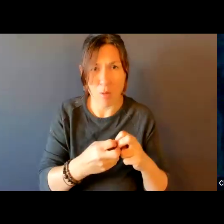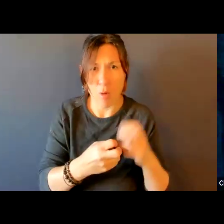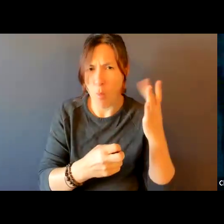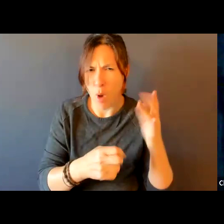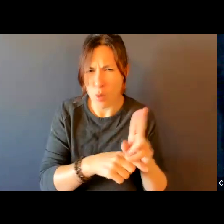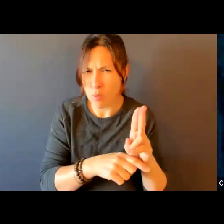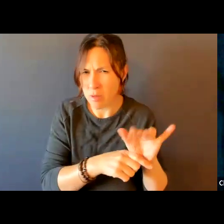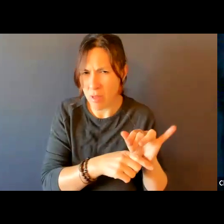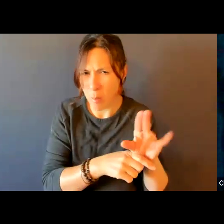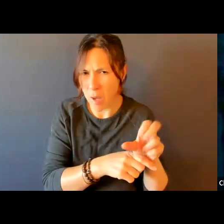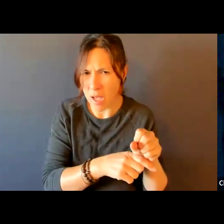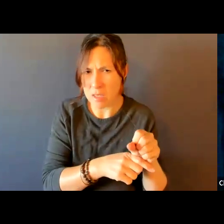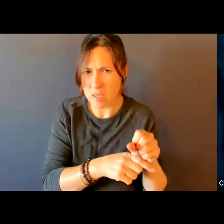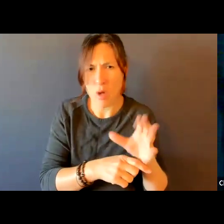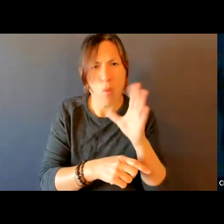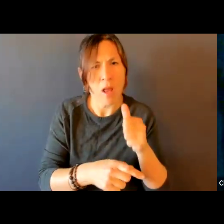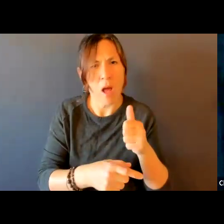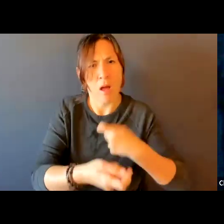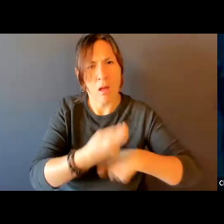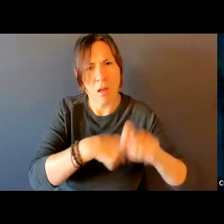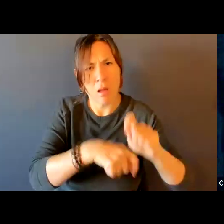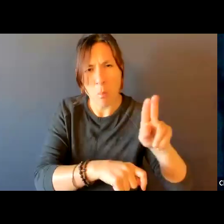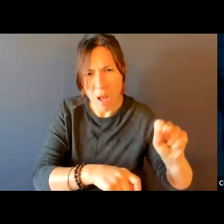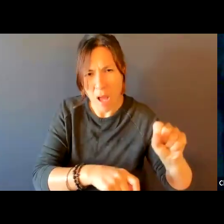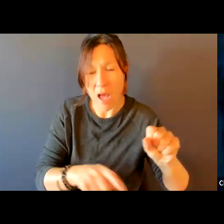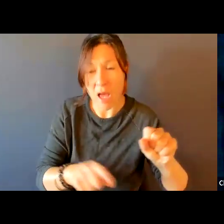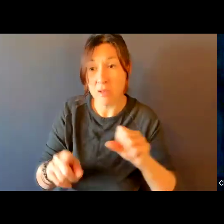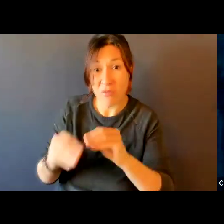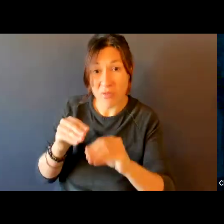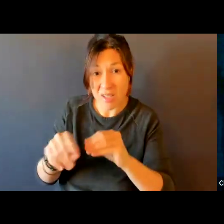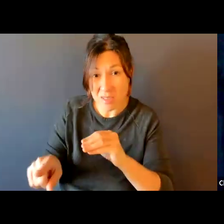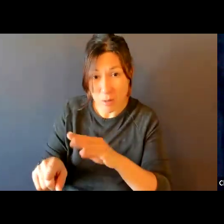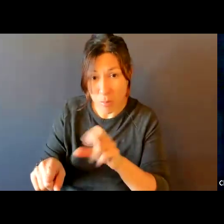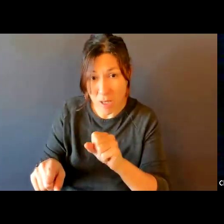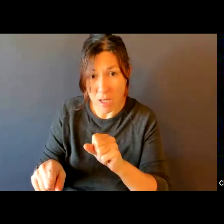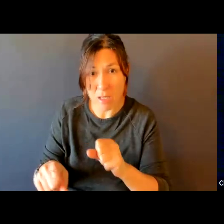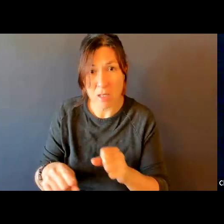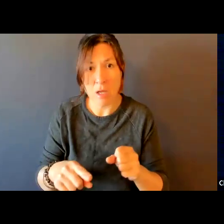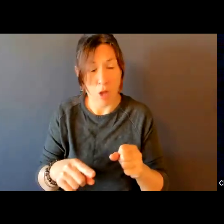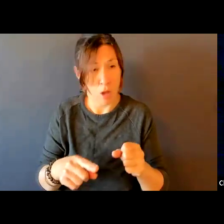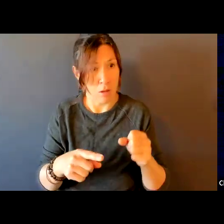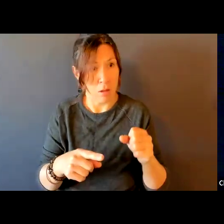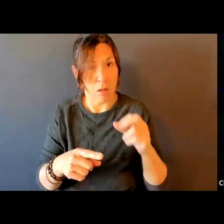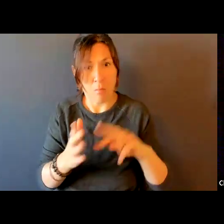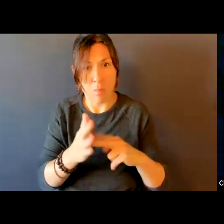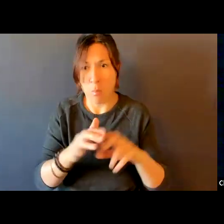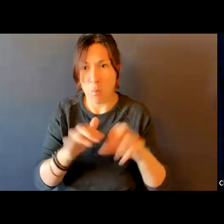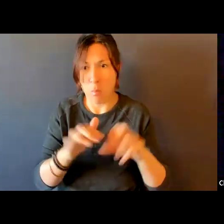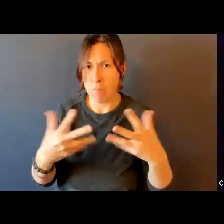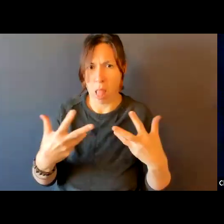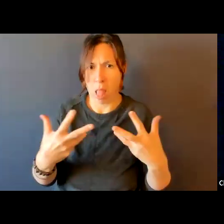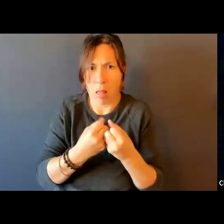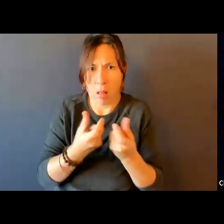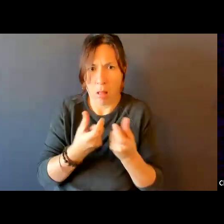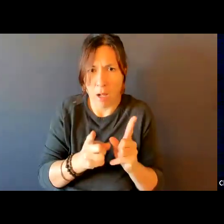Shouldn't a covering bus be taking over until this bus is fixed? Are we waiting for an accident or worse to happen? School